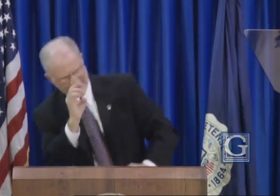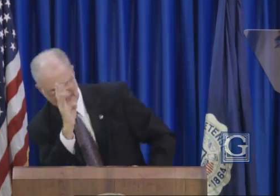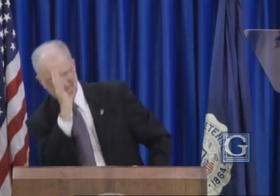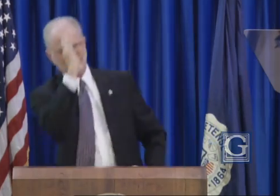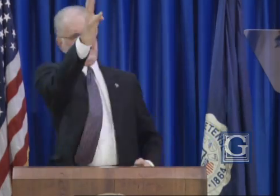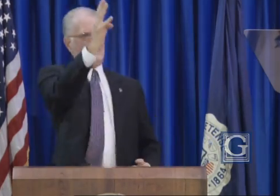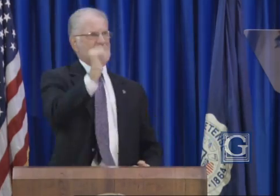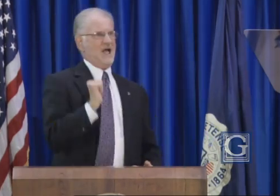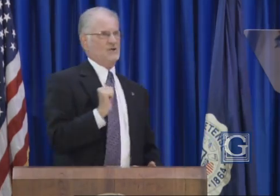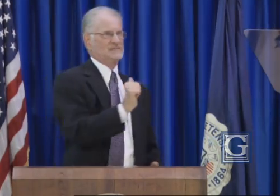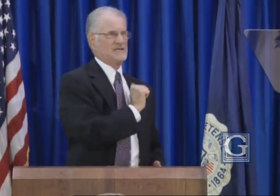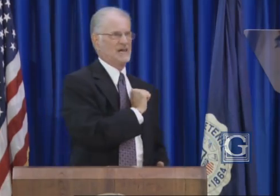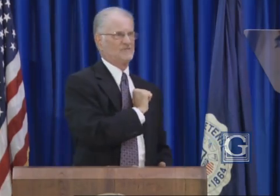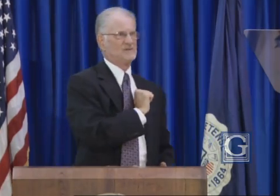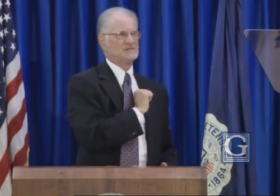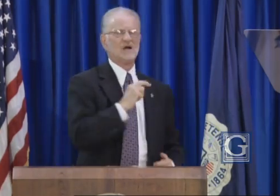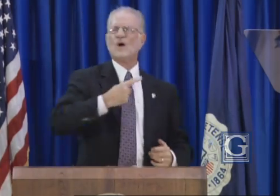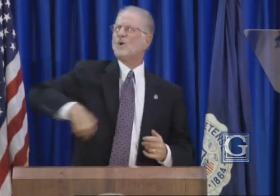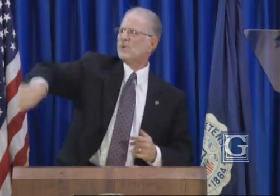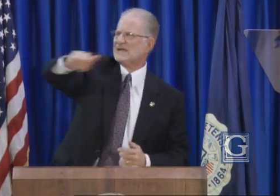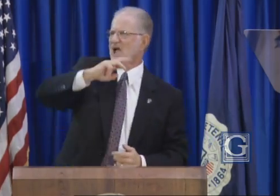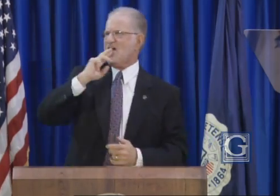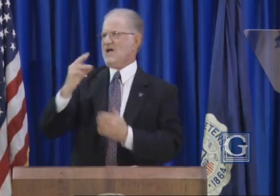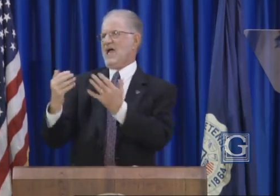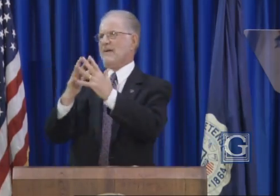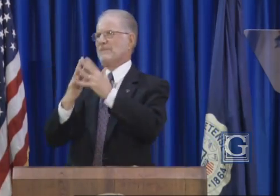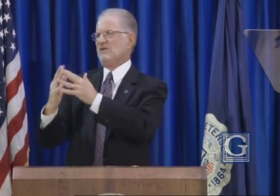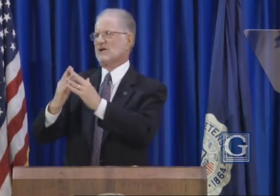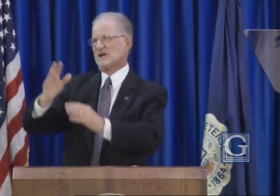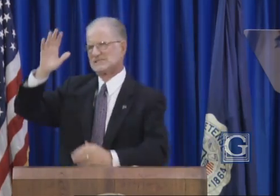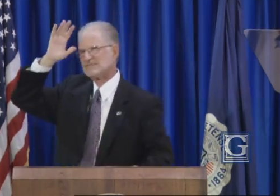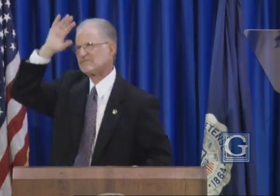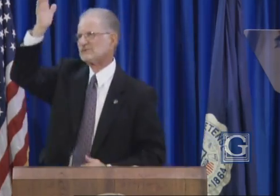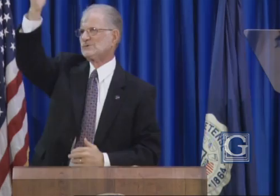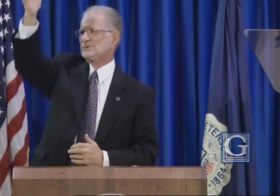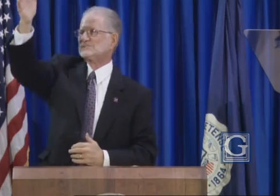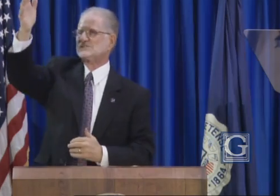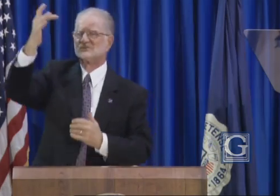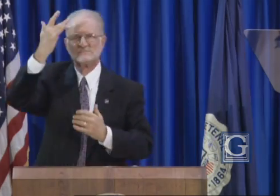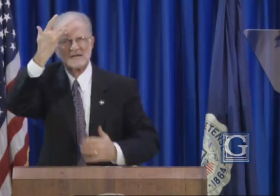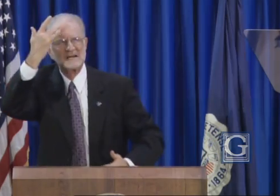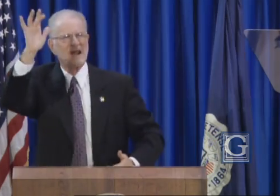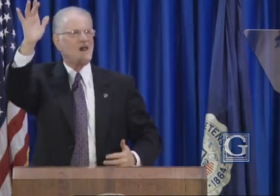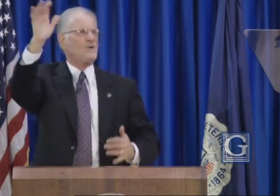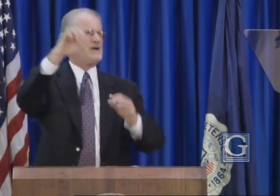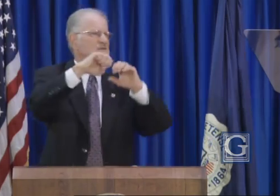our duty is to wholly reinvent ourselves. We are America's future,